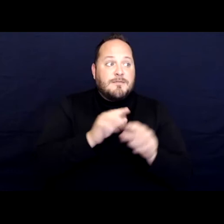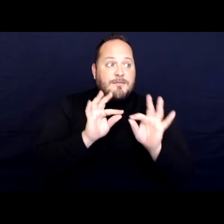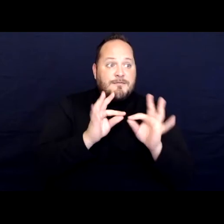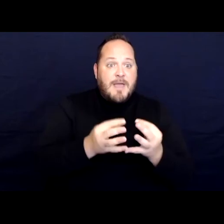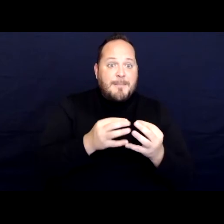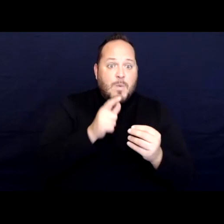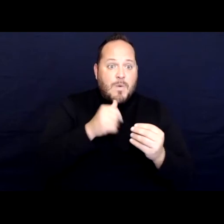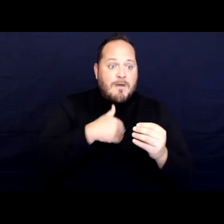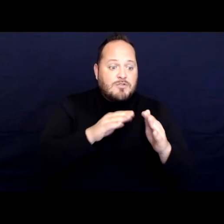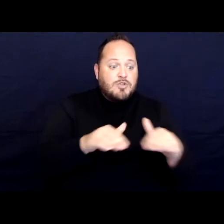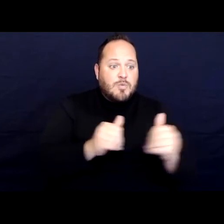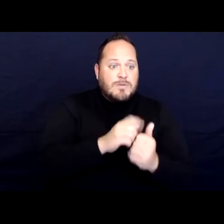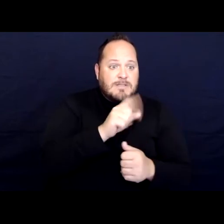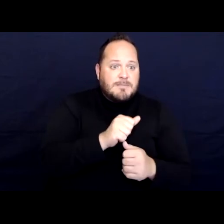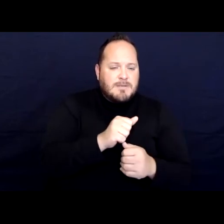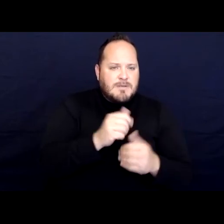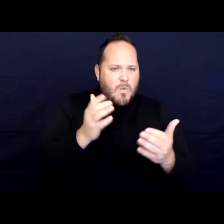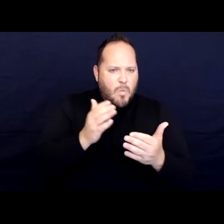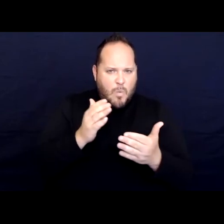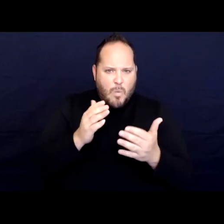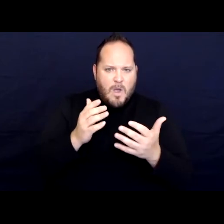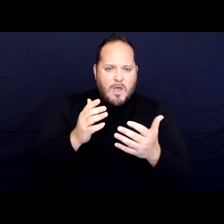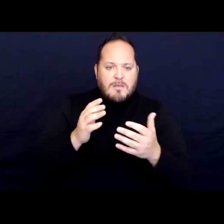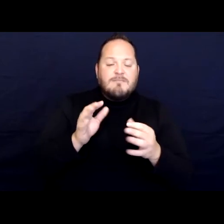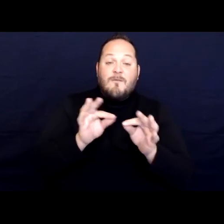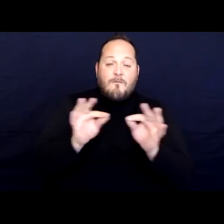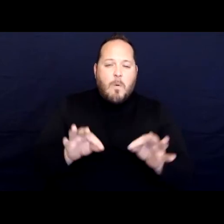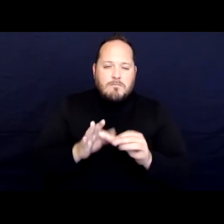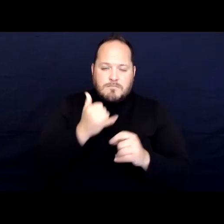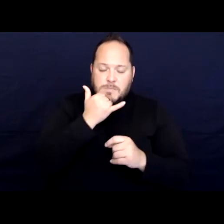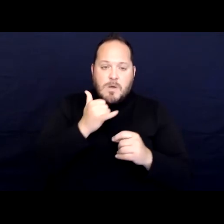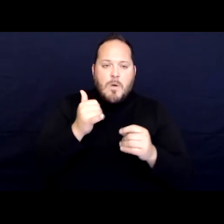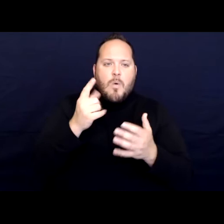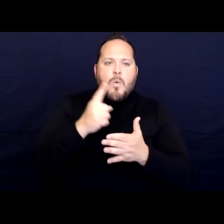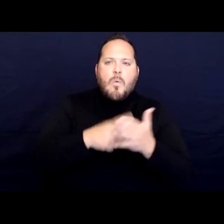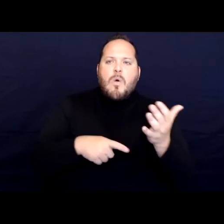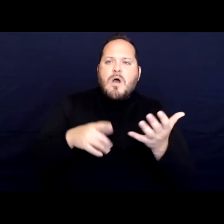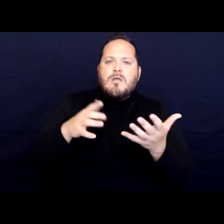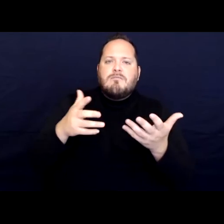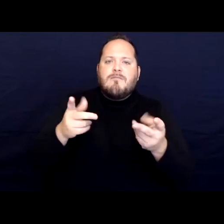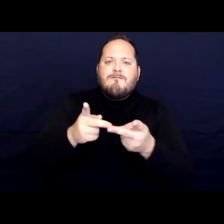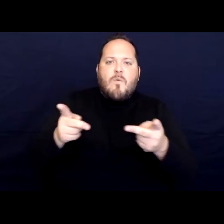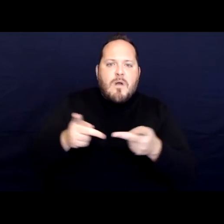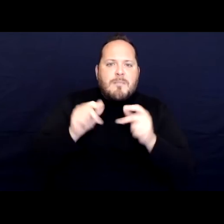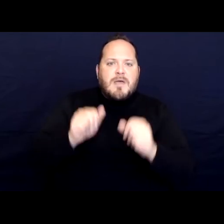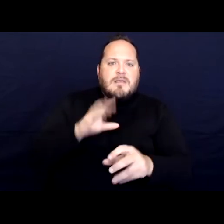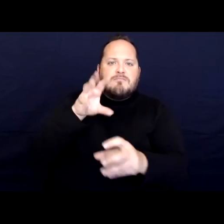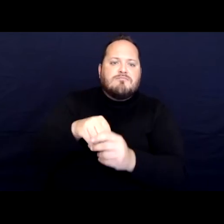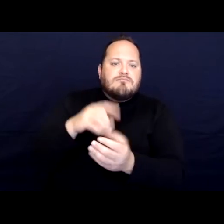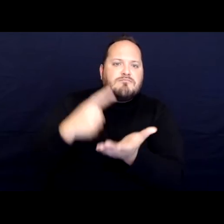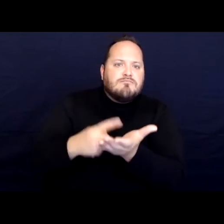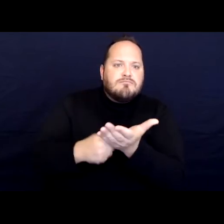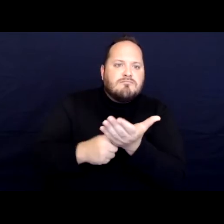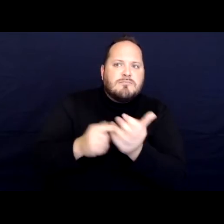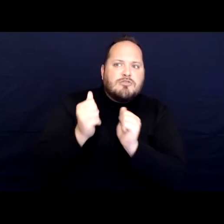have to address their needs with regards to access to the vaccines and more information and any